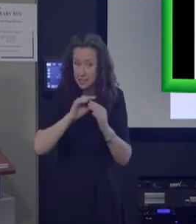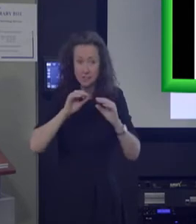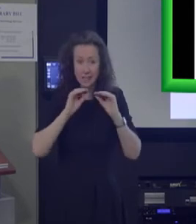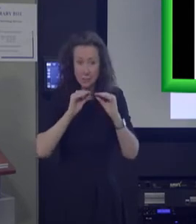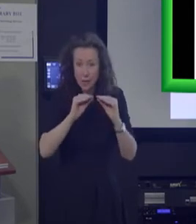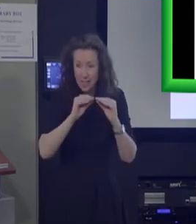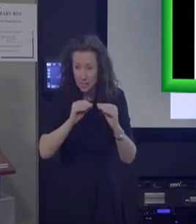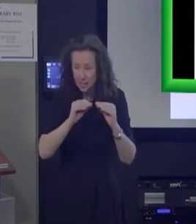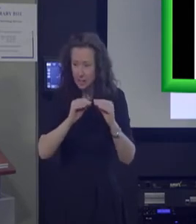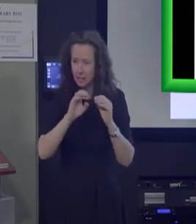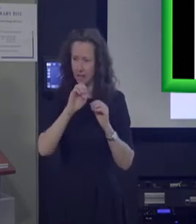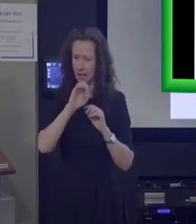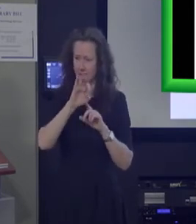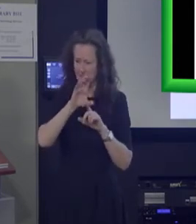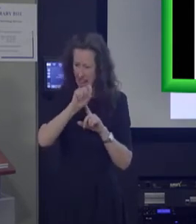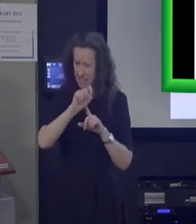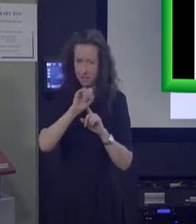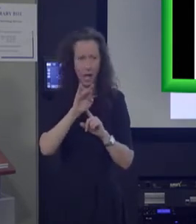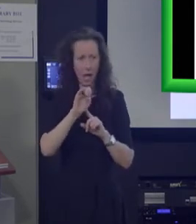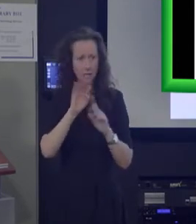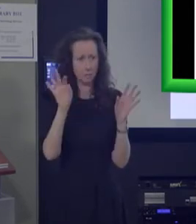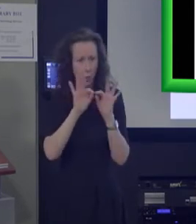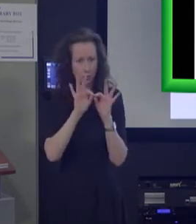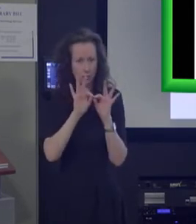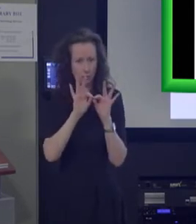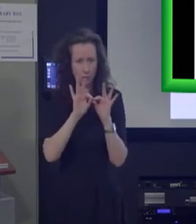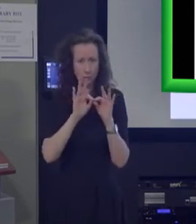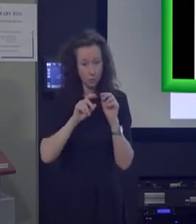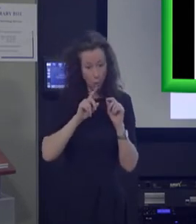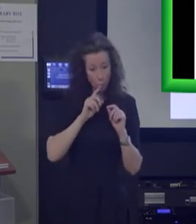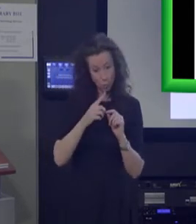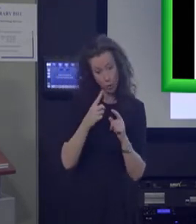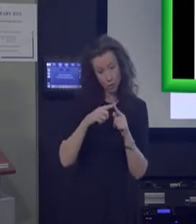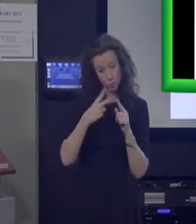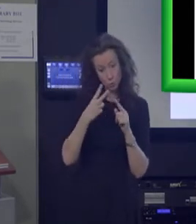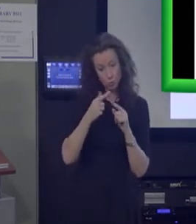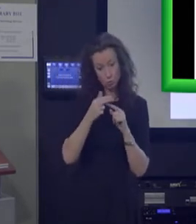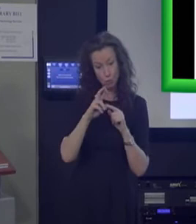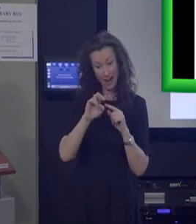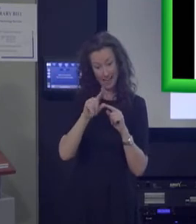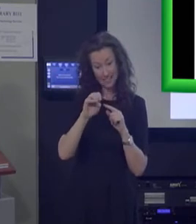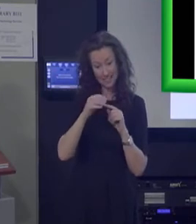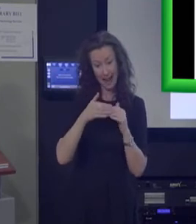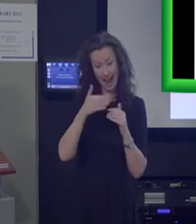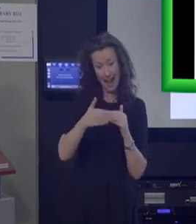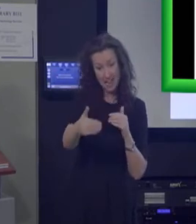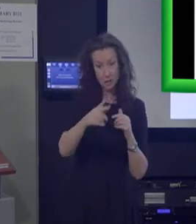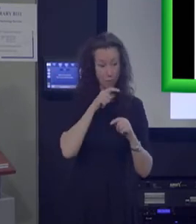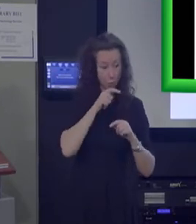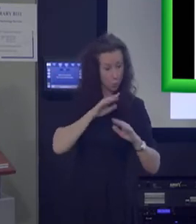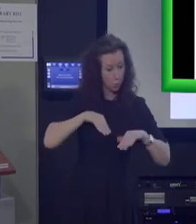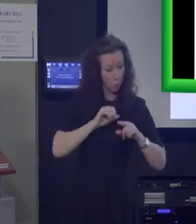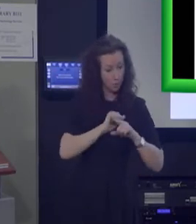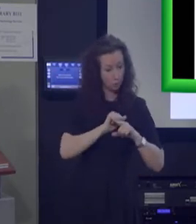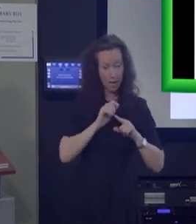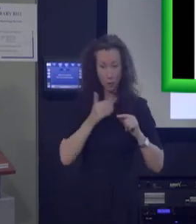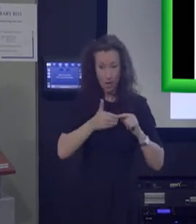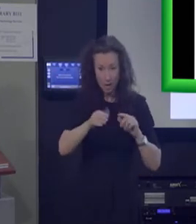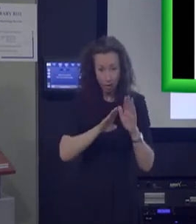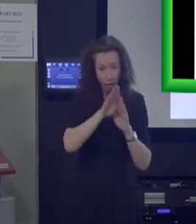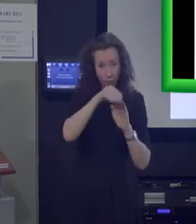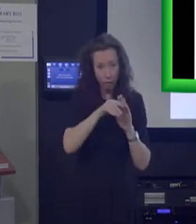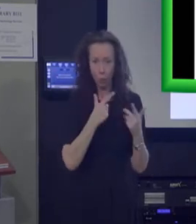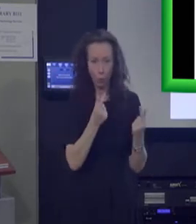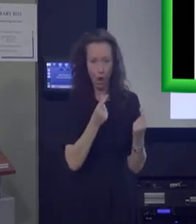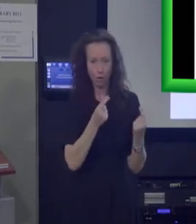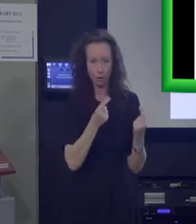These kids, 1 or 2 grades ahead of the kids that weren't trained, so there's a slightly different emphasis. And even in these